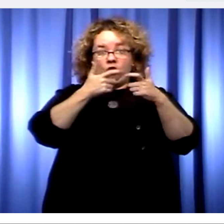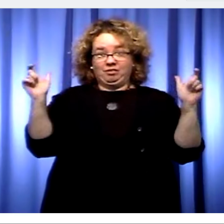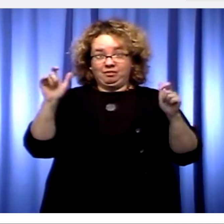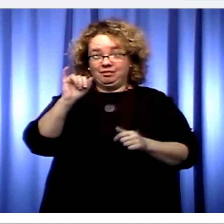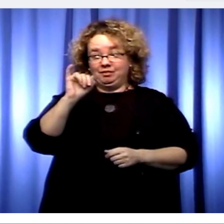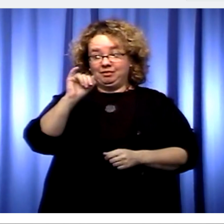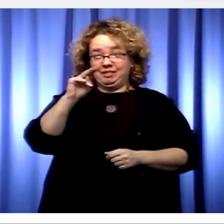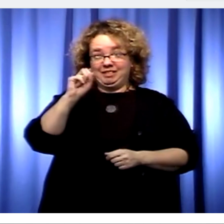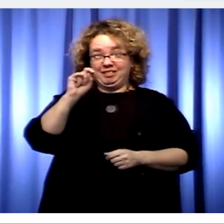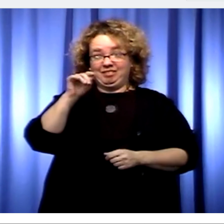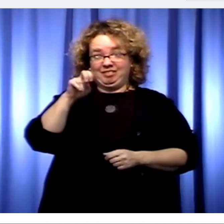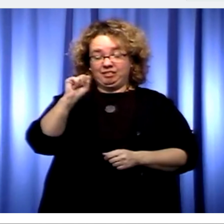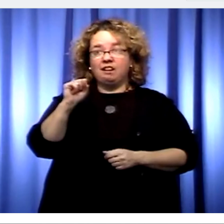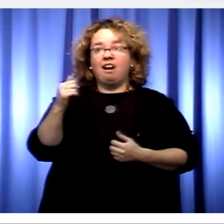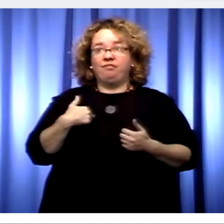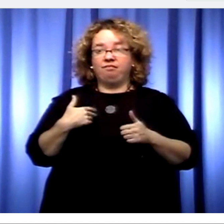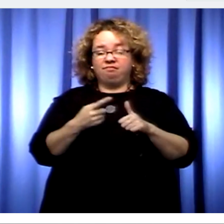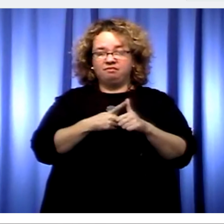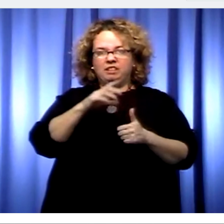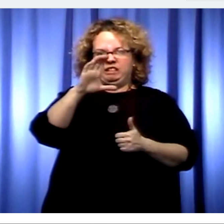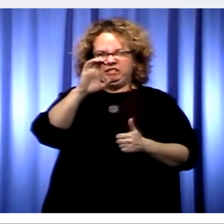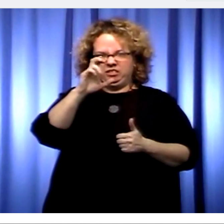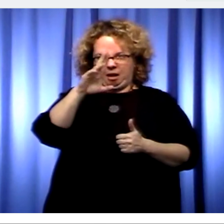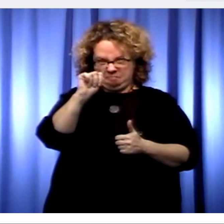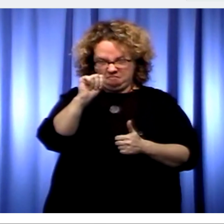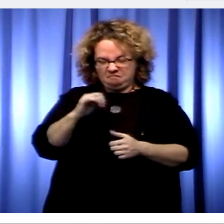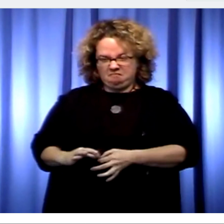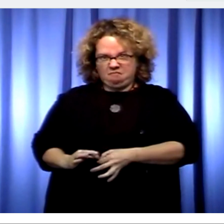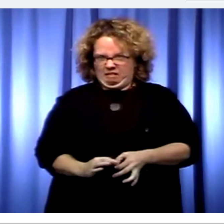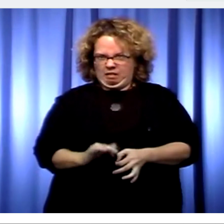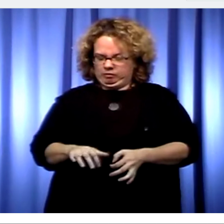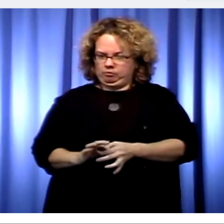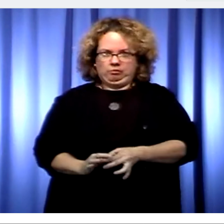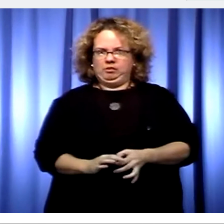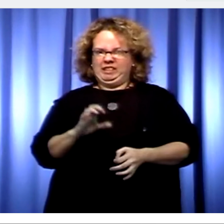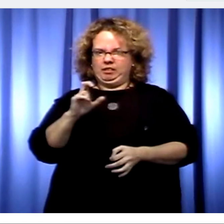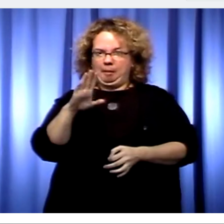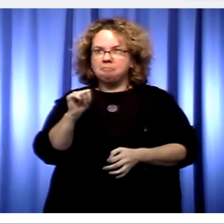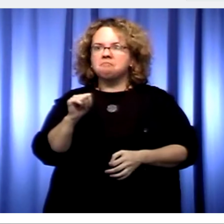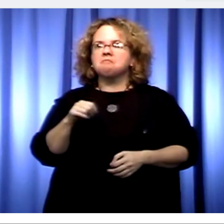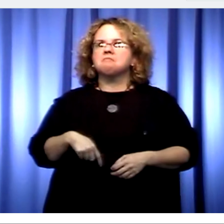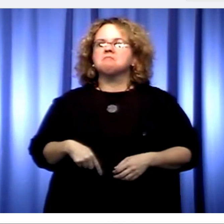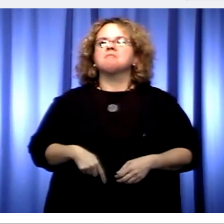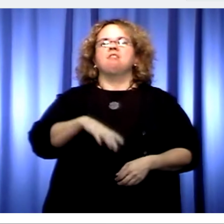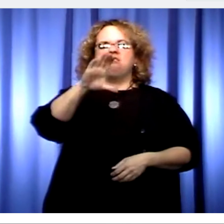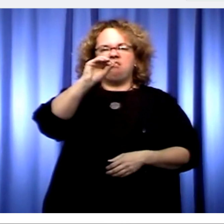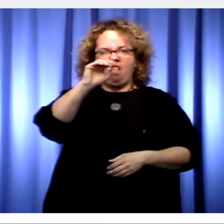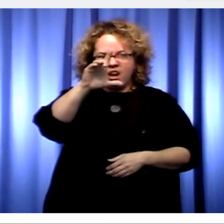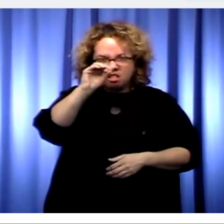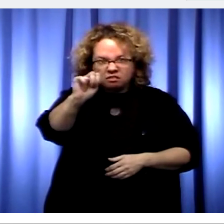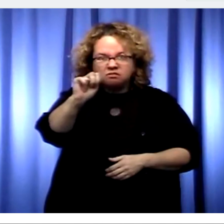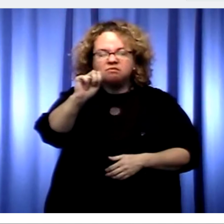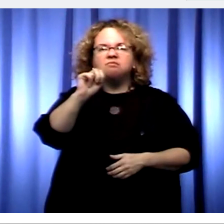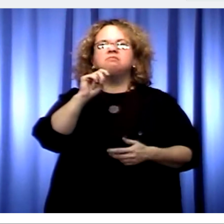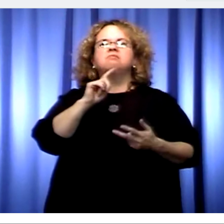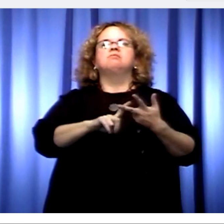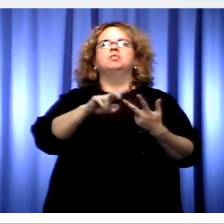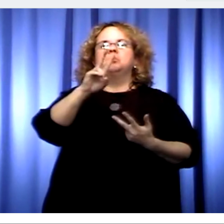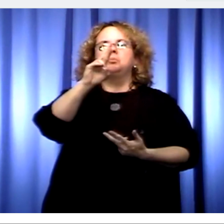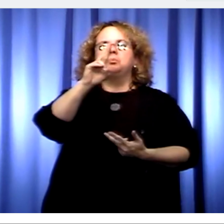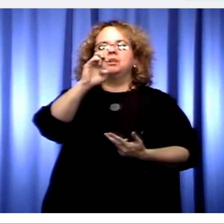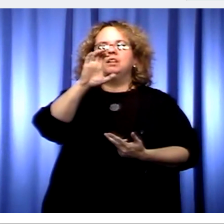for. Many people have just had it taken out, and they've still survived, but you have to be careful because the appendix